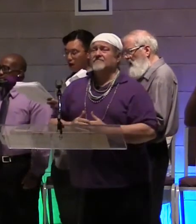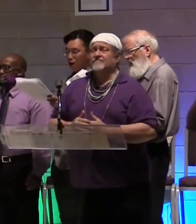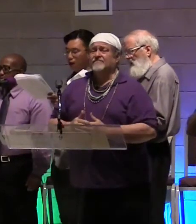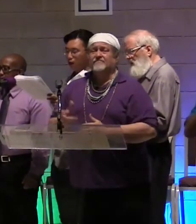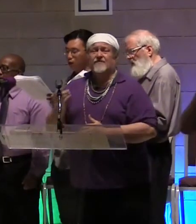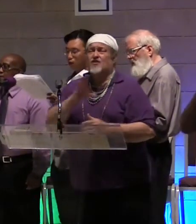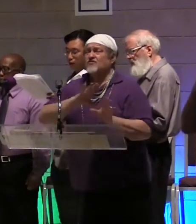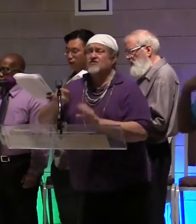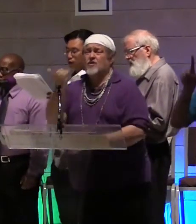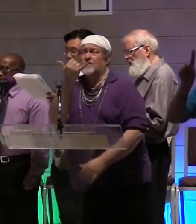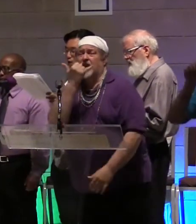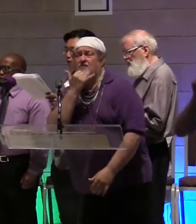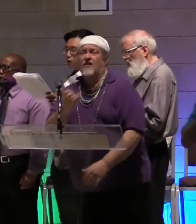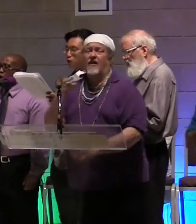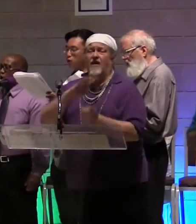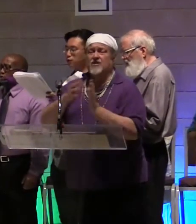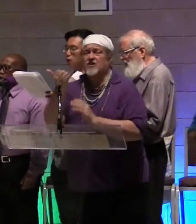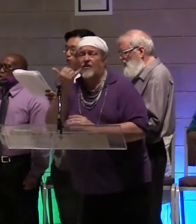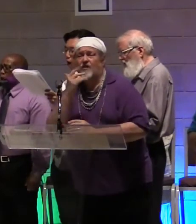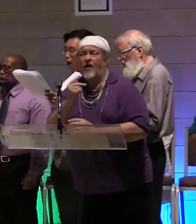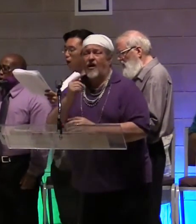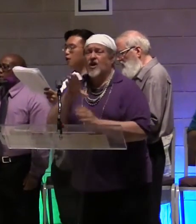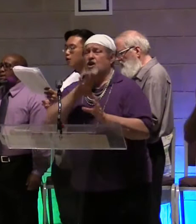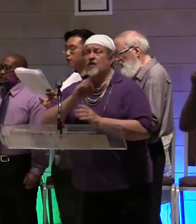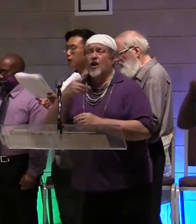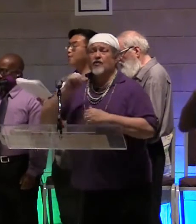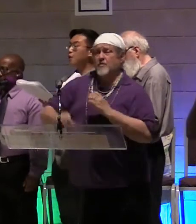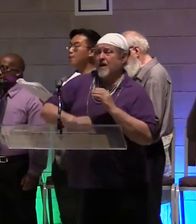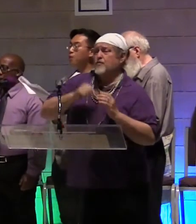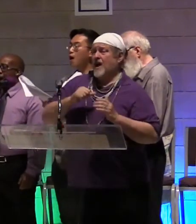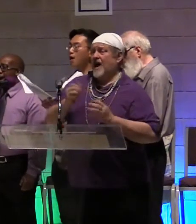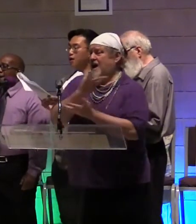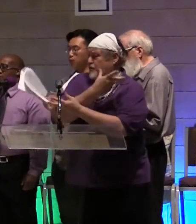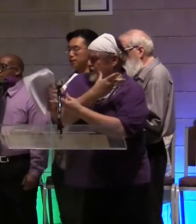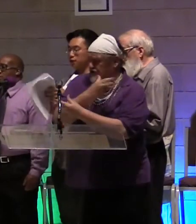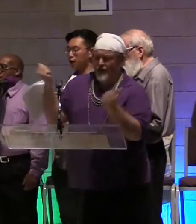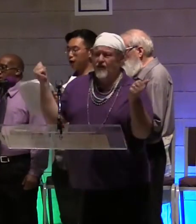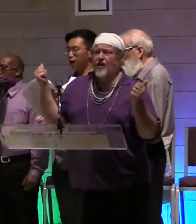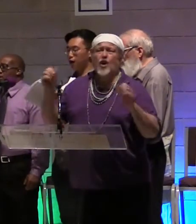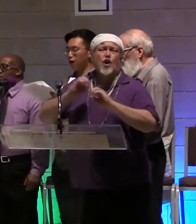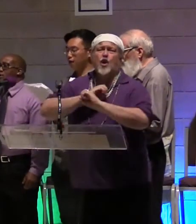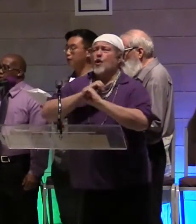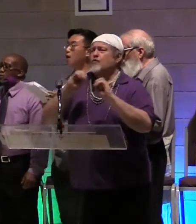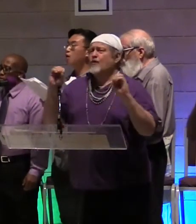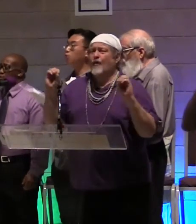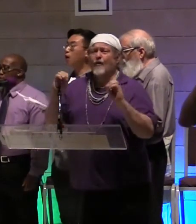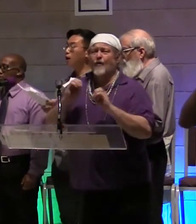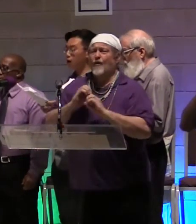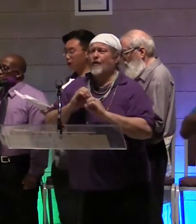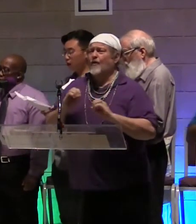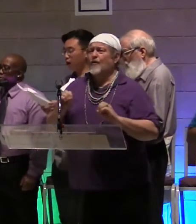it, but you're doing me wrong, so wrong. You thought my pride was gone. Oh no,